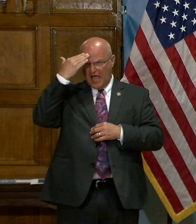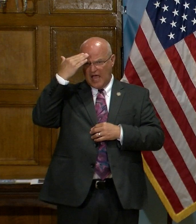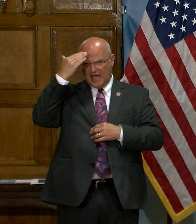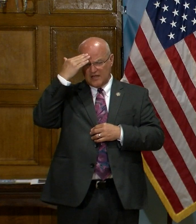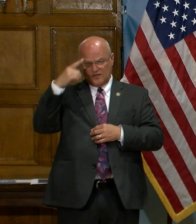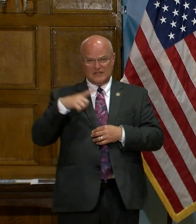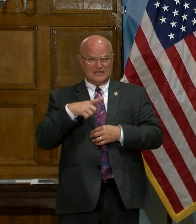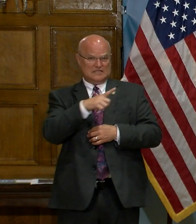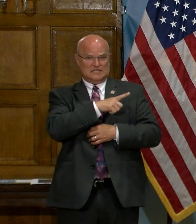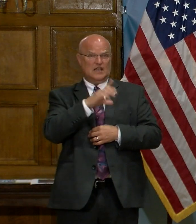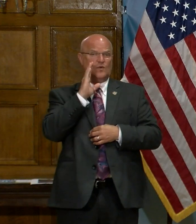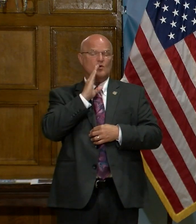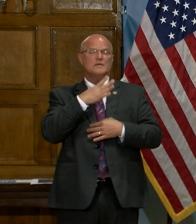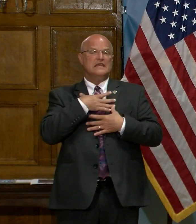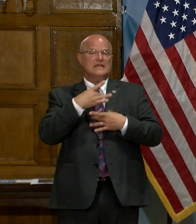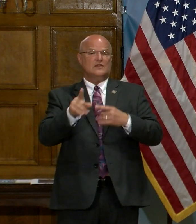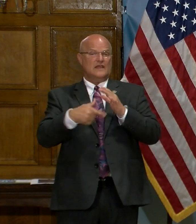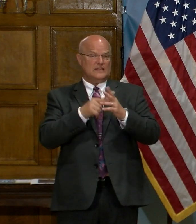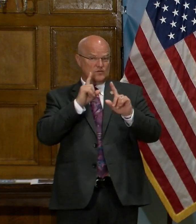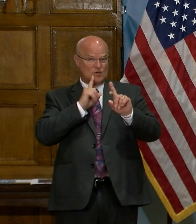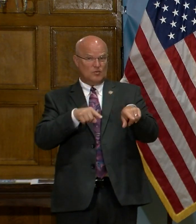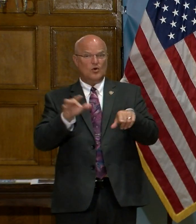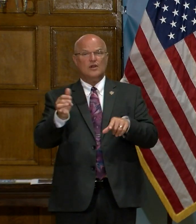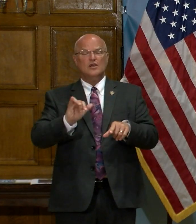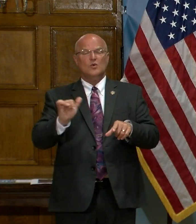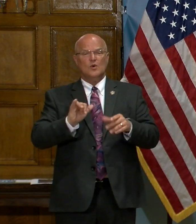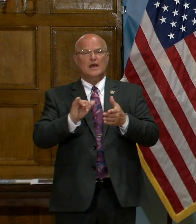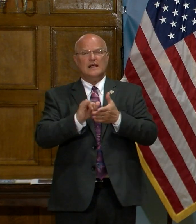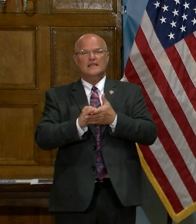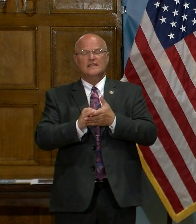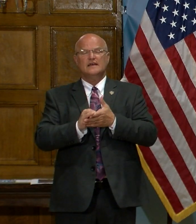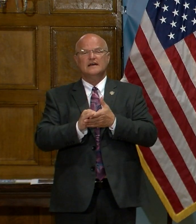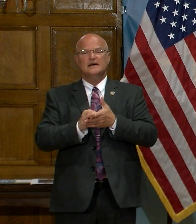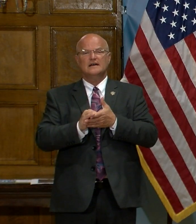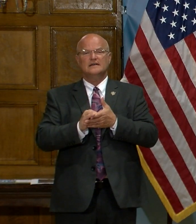General Assembly will be interested in this report, as well as the